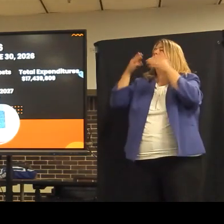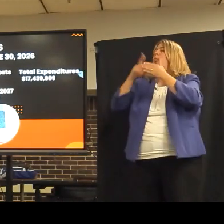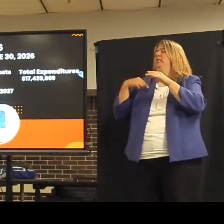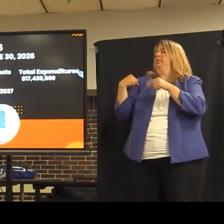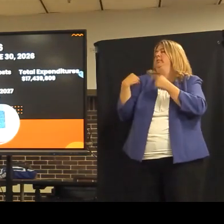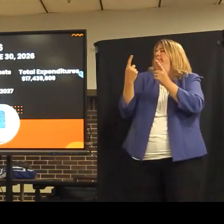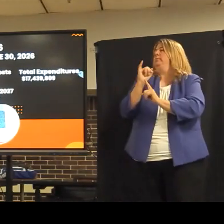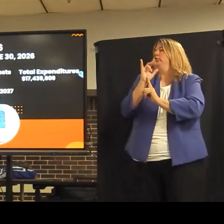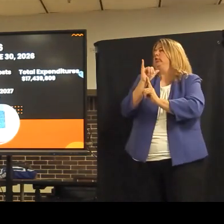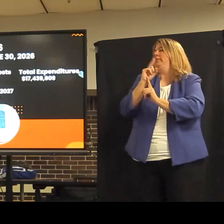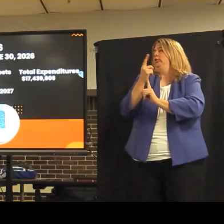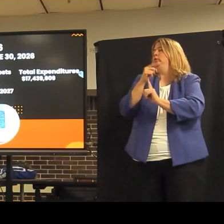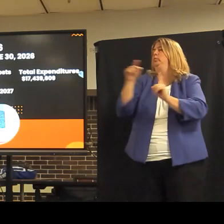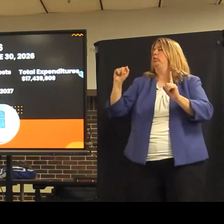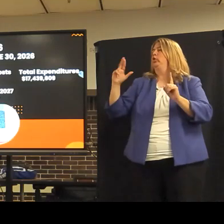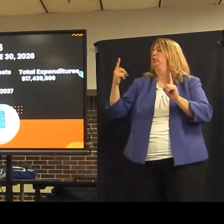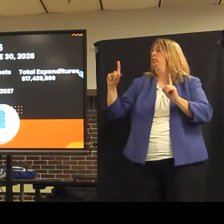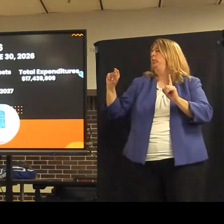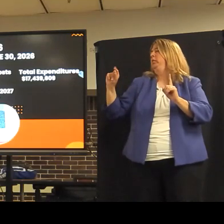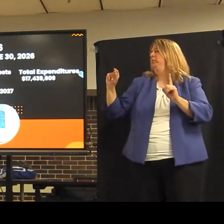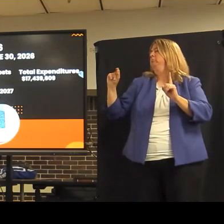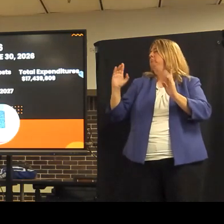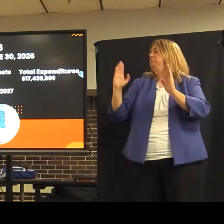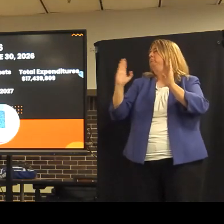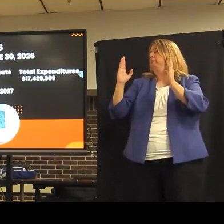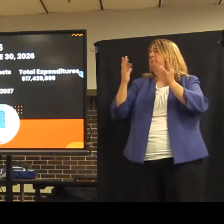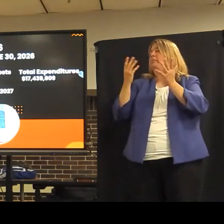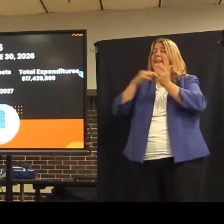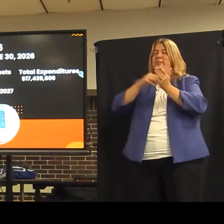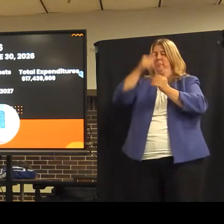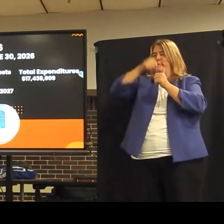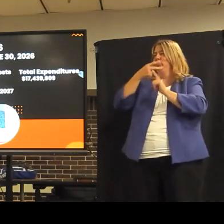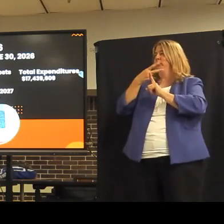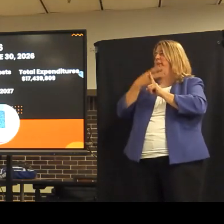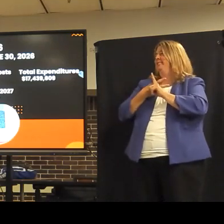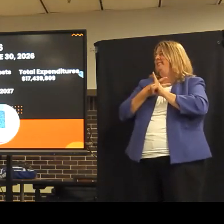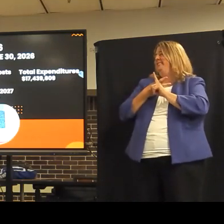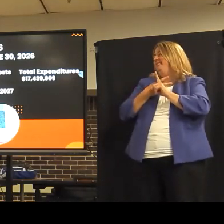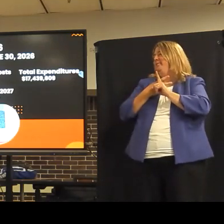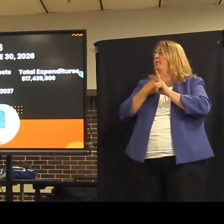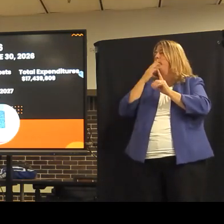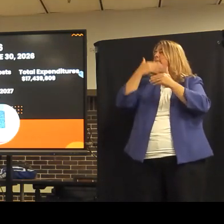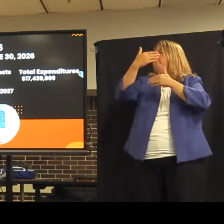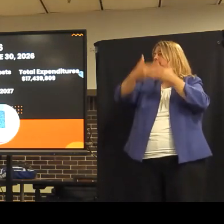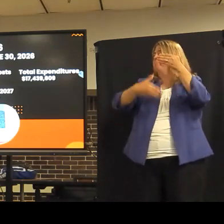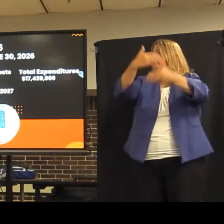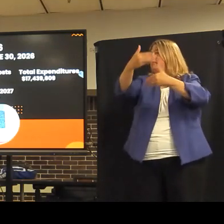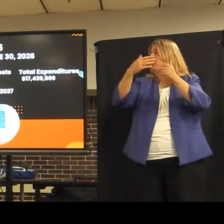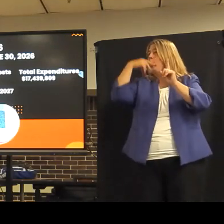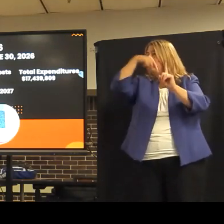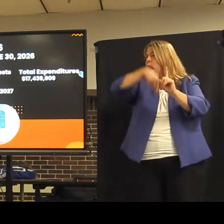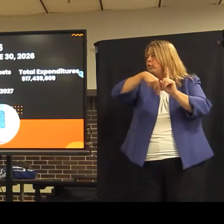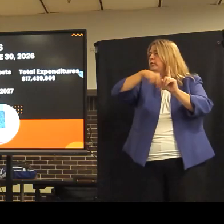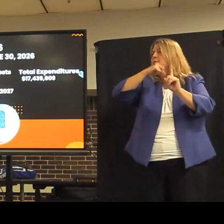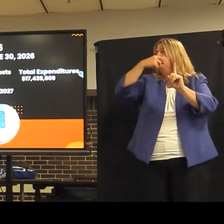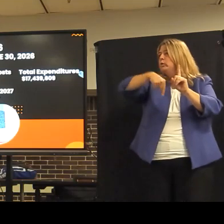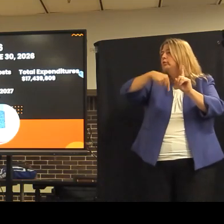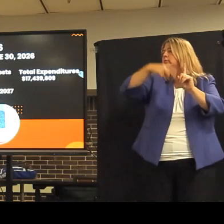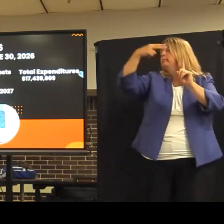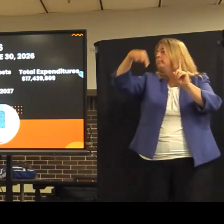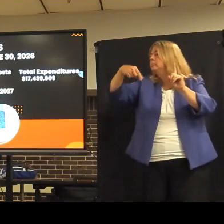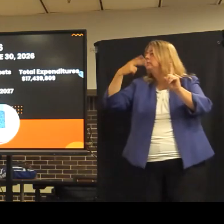And the next slide will give you a bit more of where we stand from July 1st through August at this point. It's only